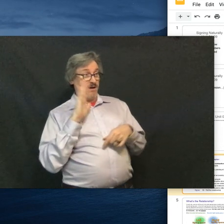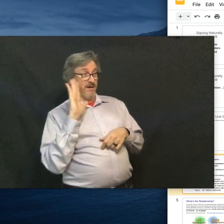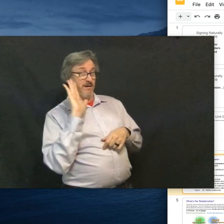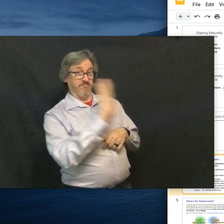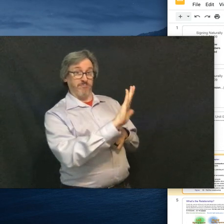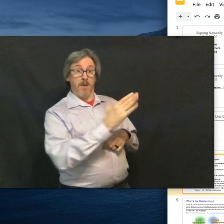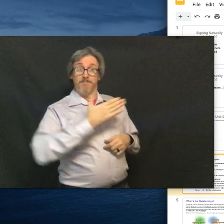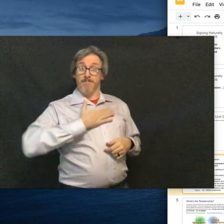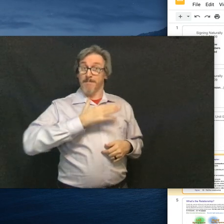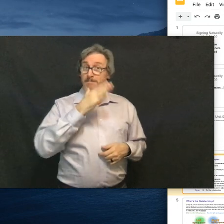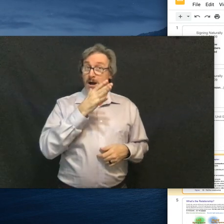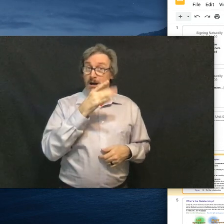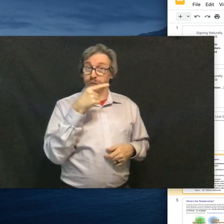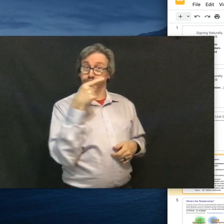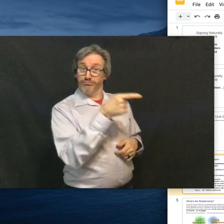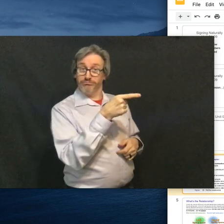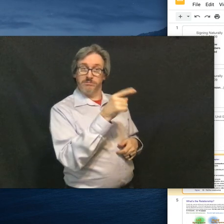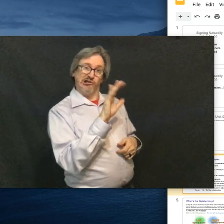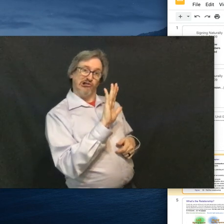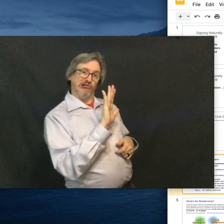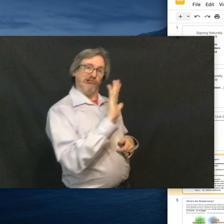say,